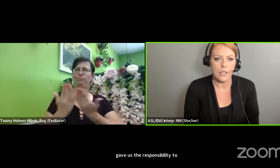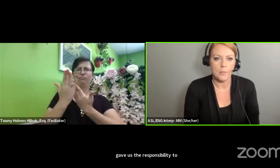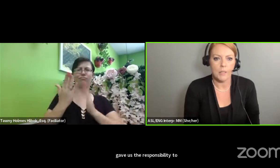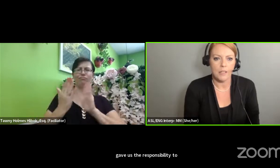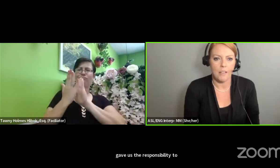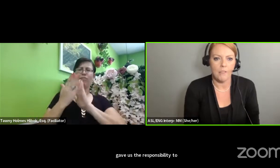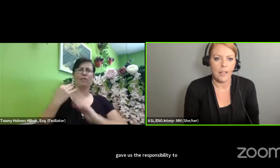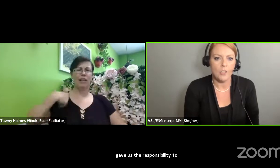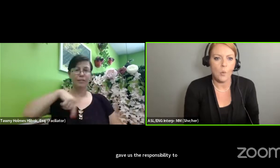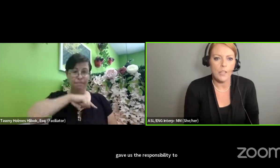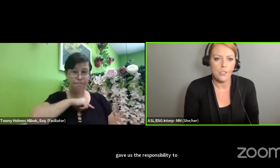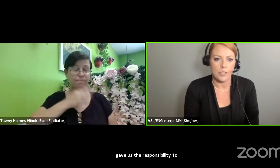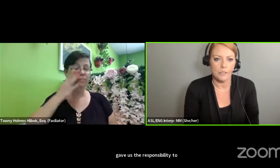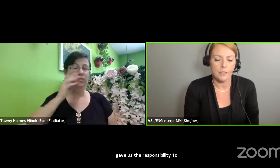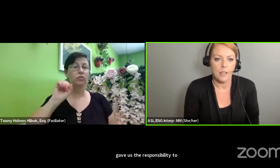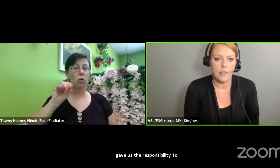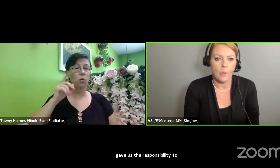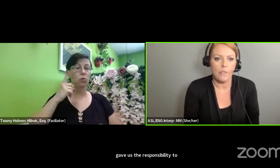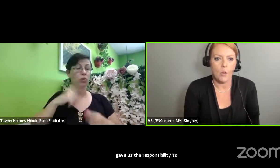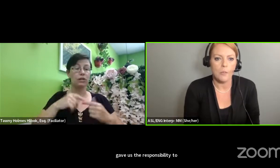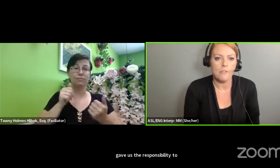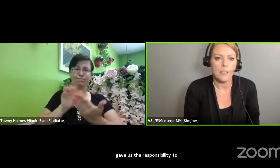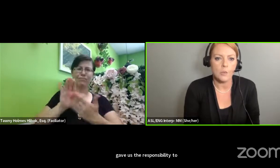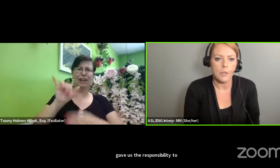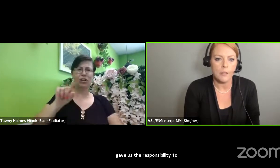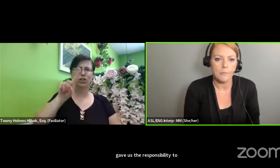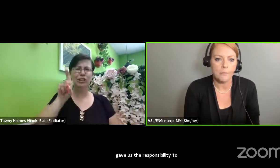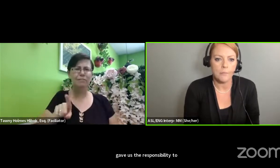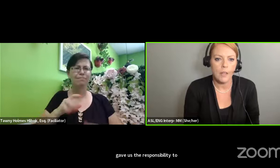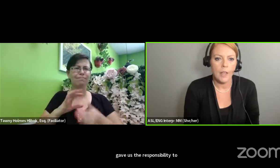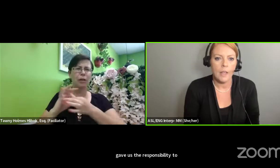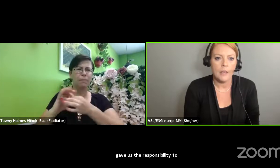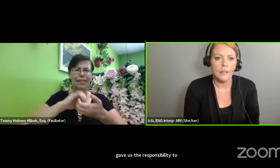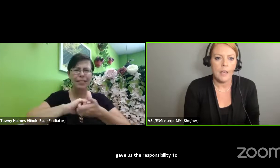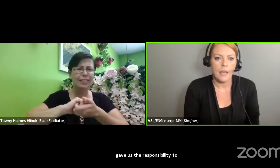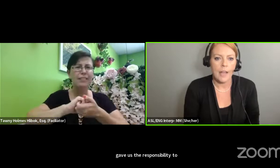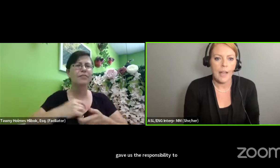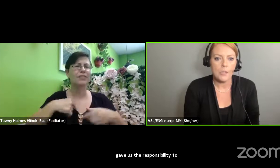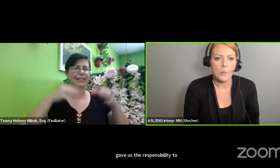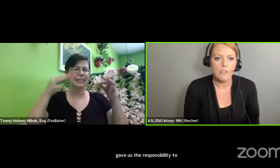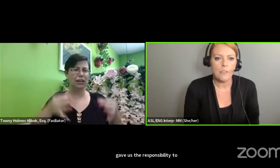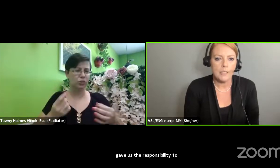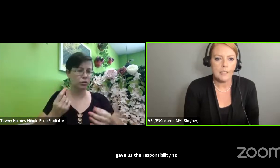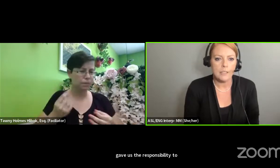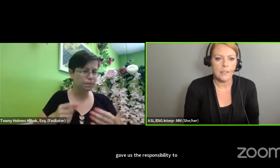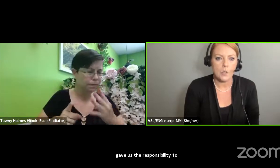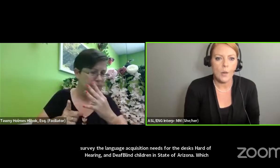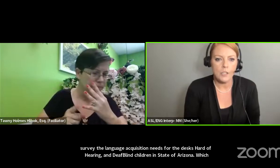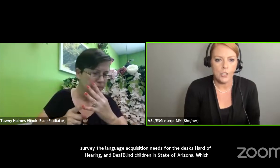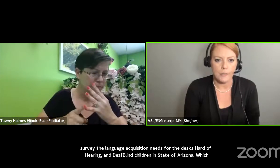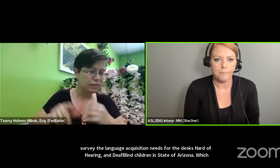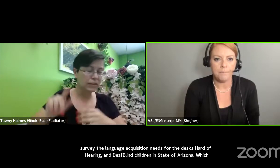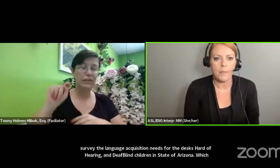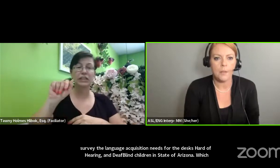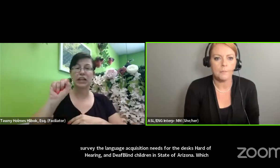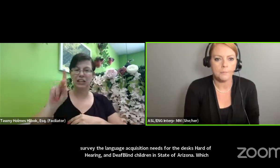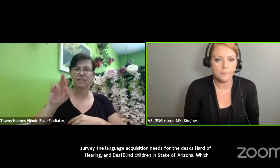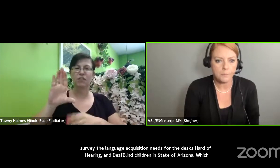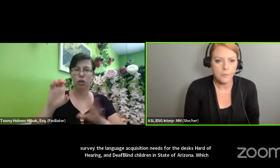which has been a vital question that we've all been faced with. And as we faced this